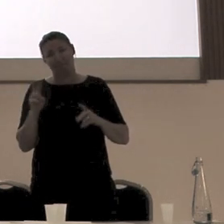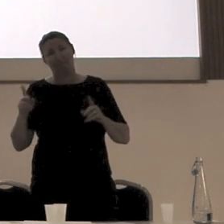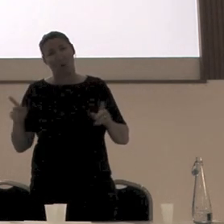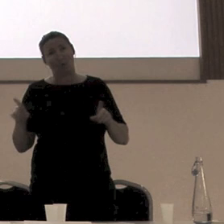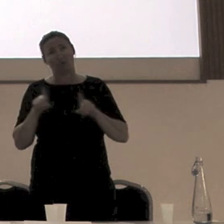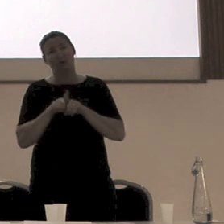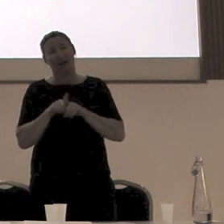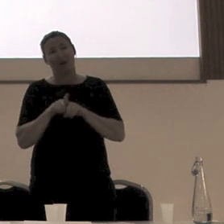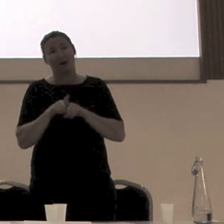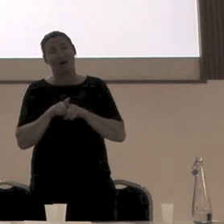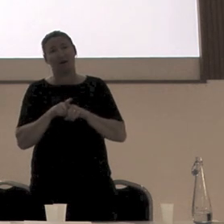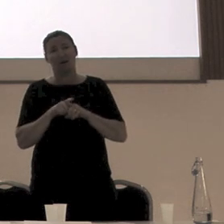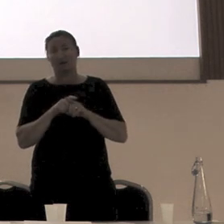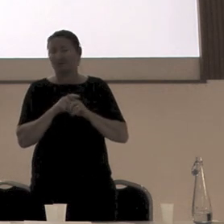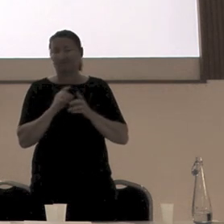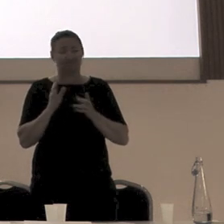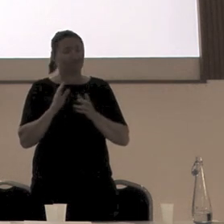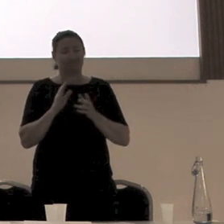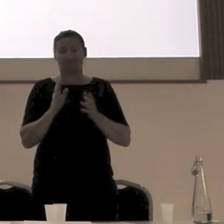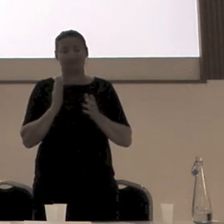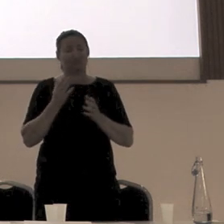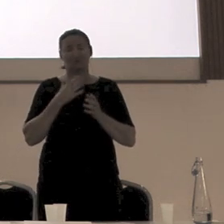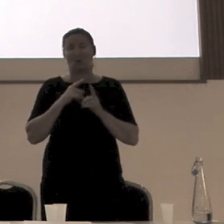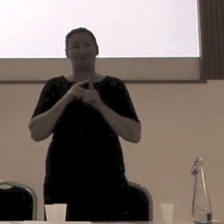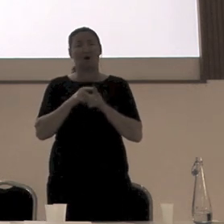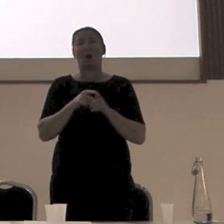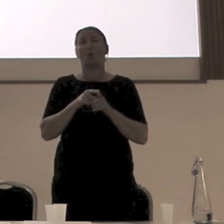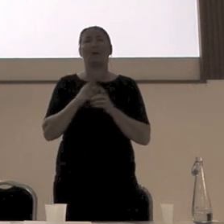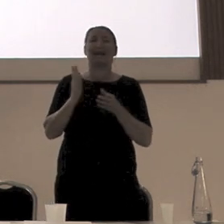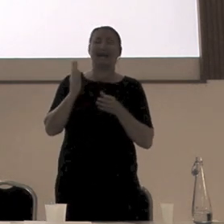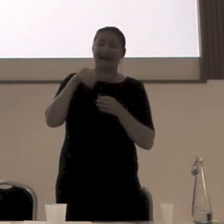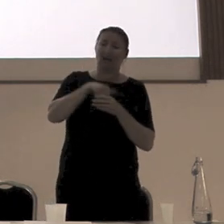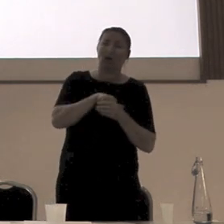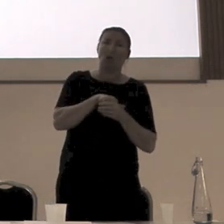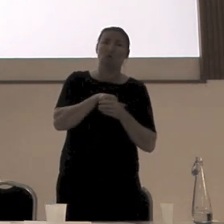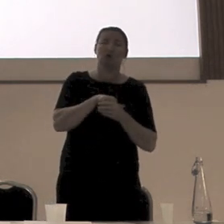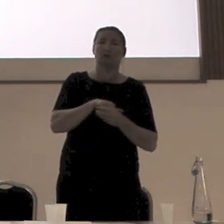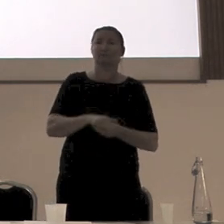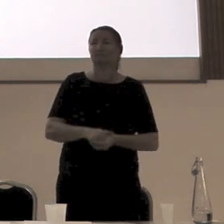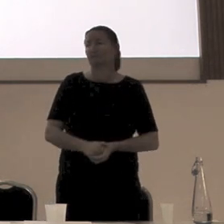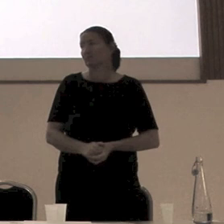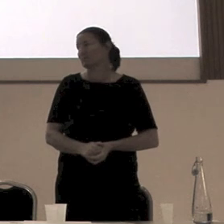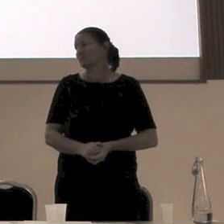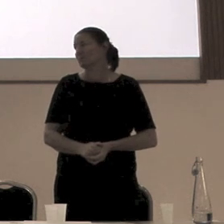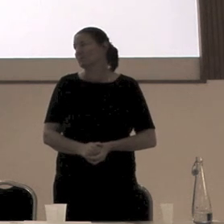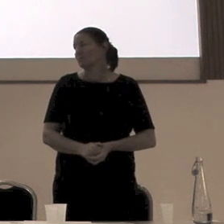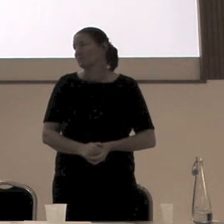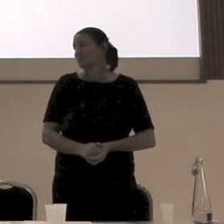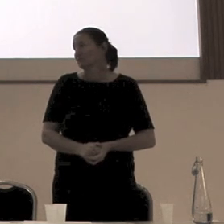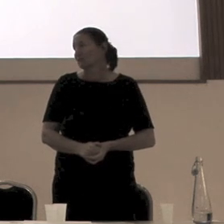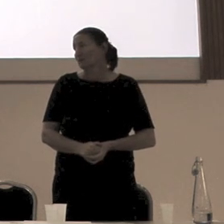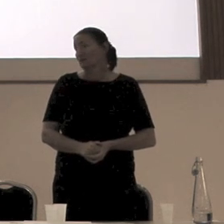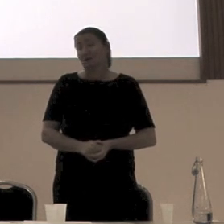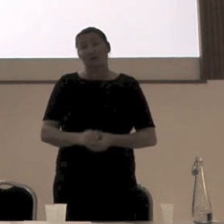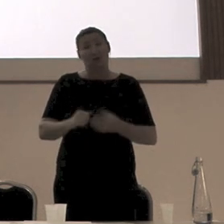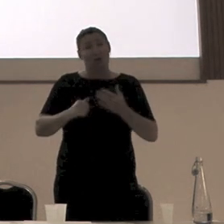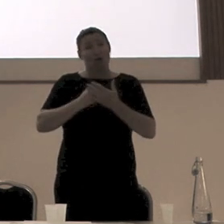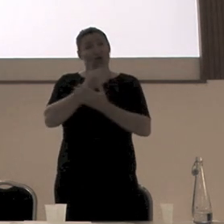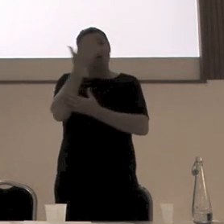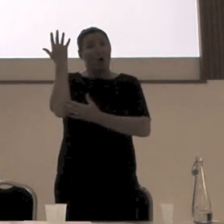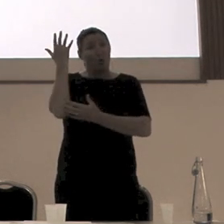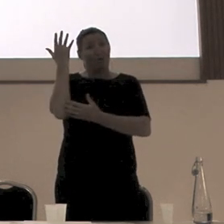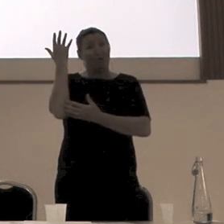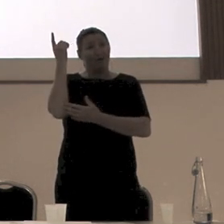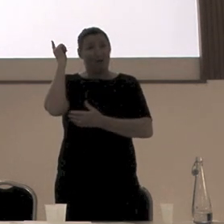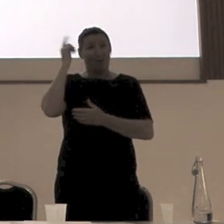bias towards inclusion in the system, and he was against the bias to inclusion. So what that growth that you saw on the graph